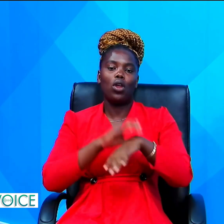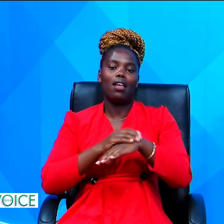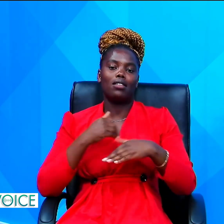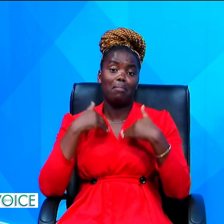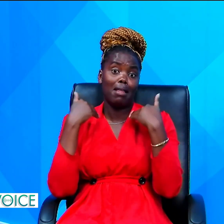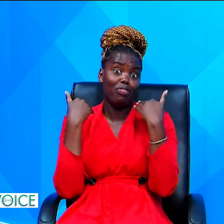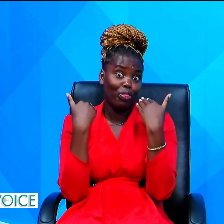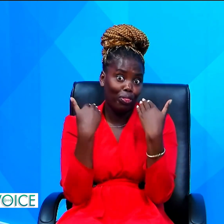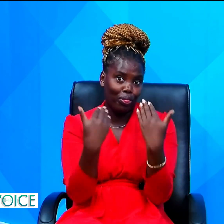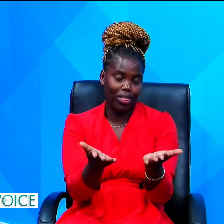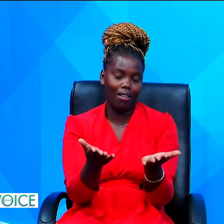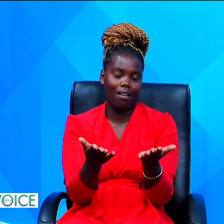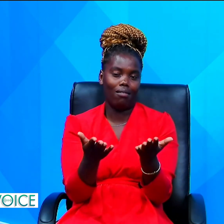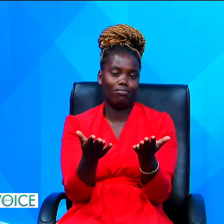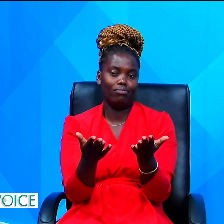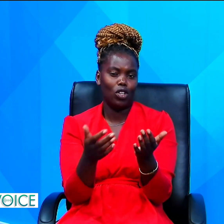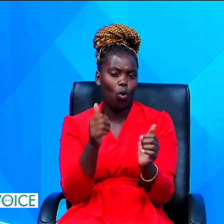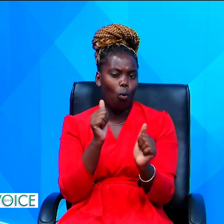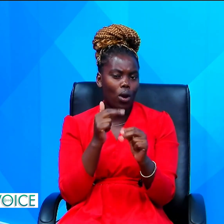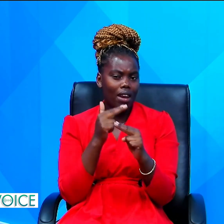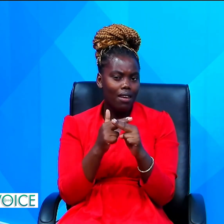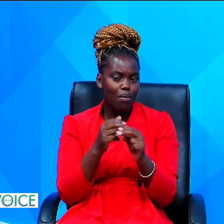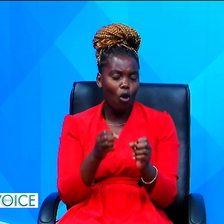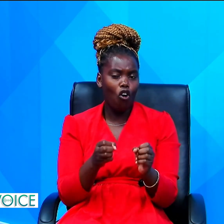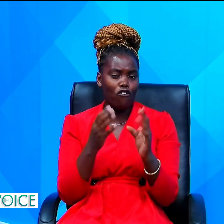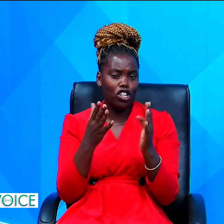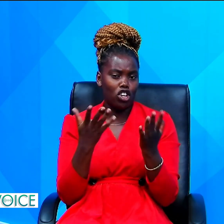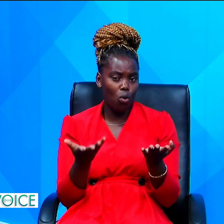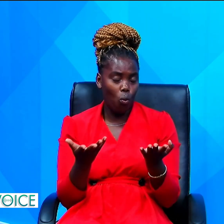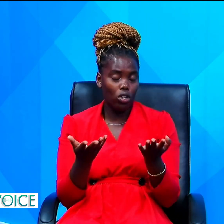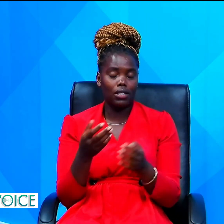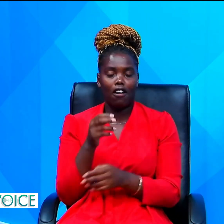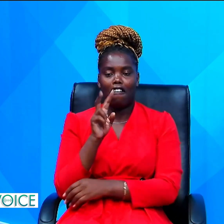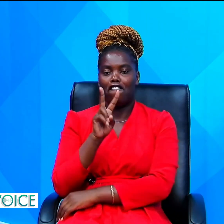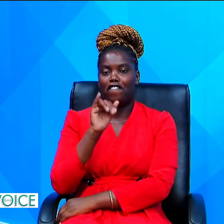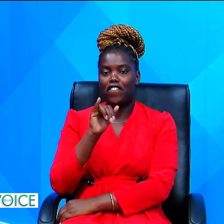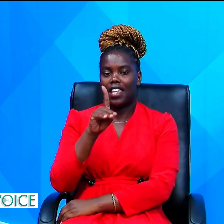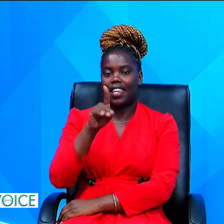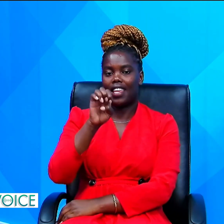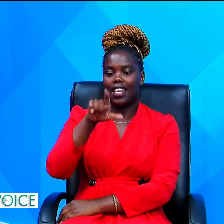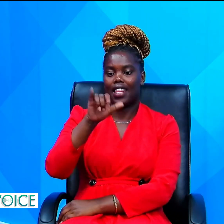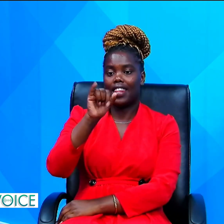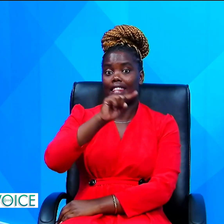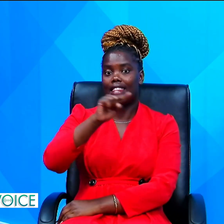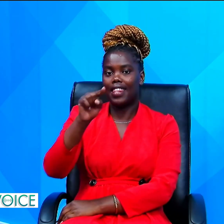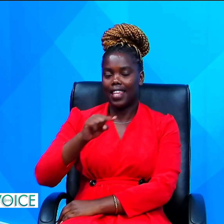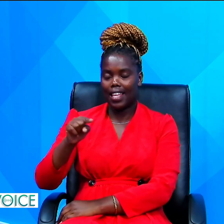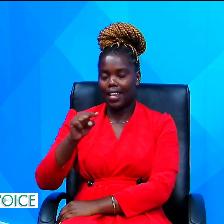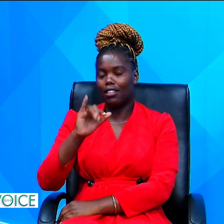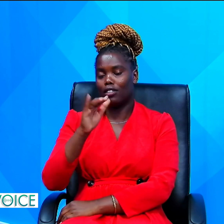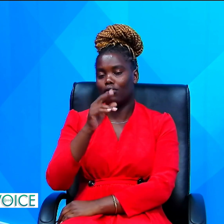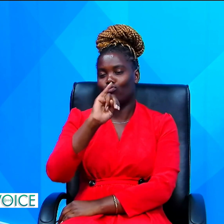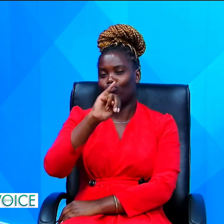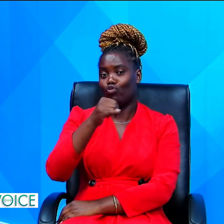can get me there. My name, my official name on those platforms is Videlis